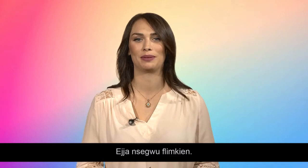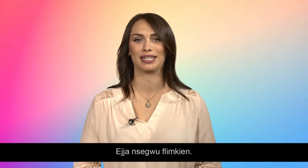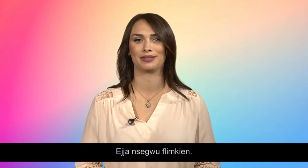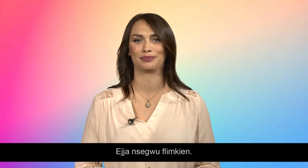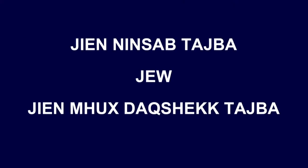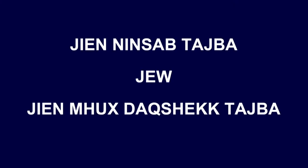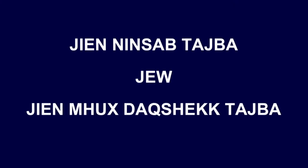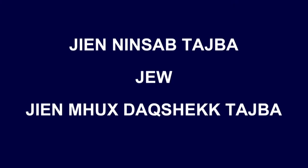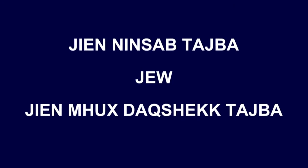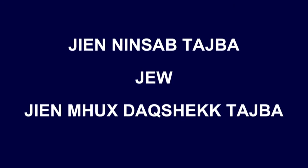flimkien.